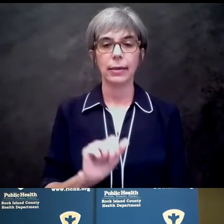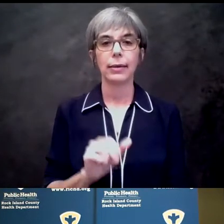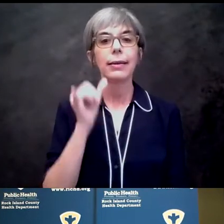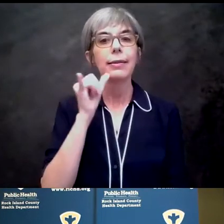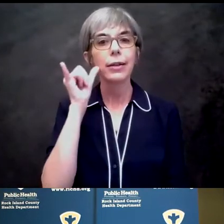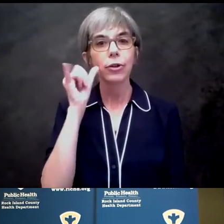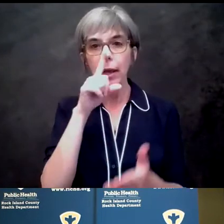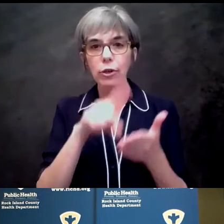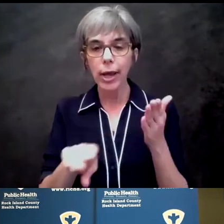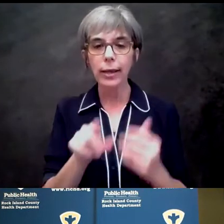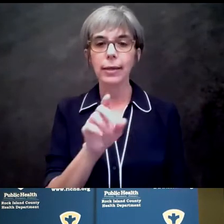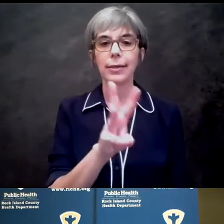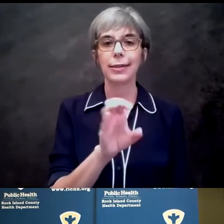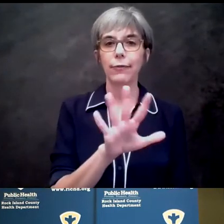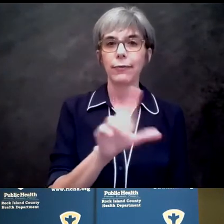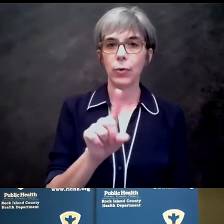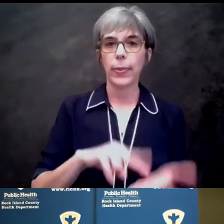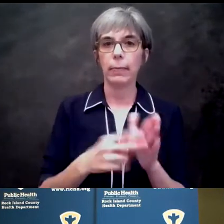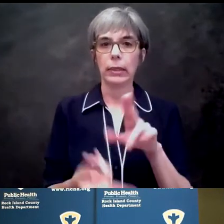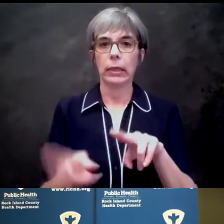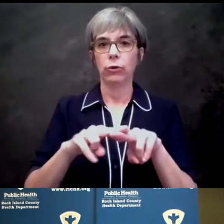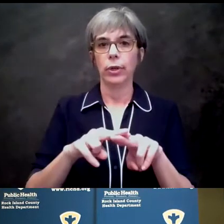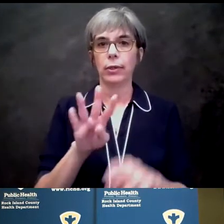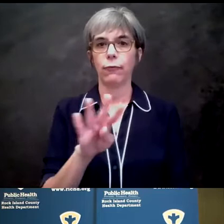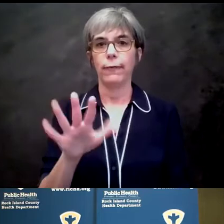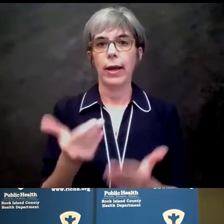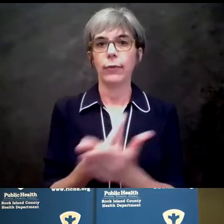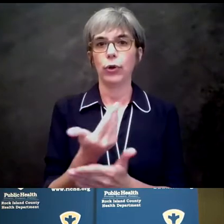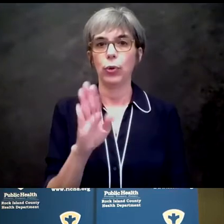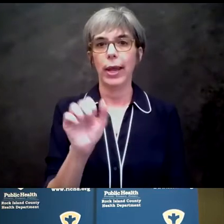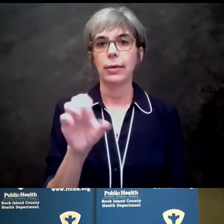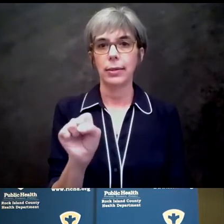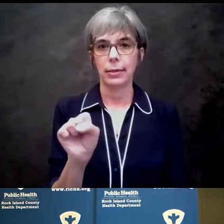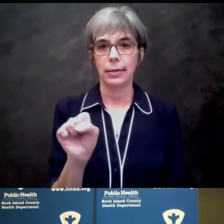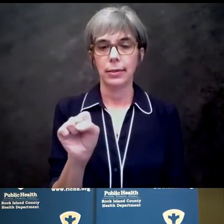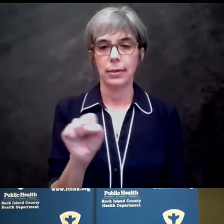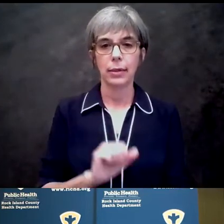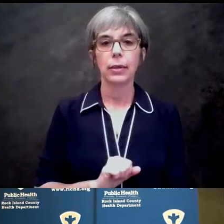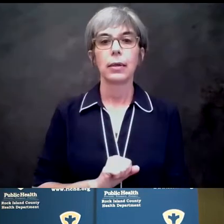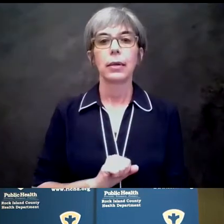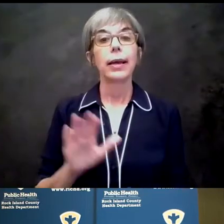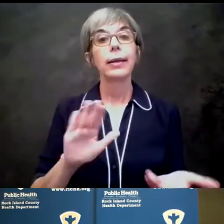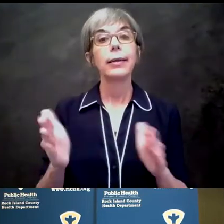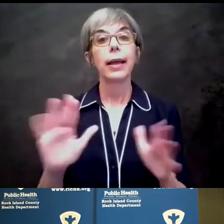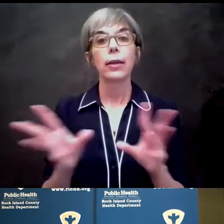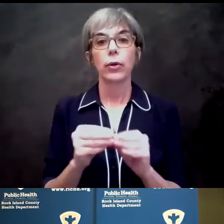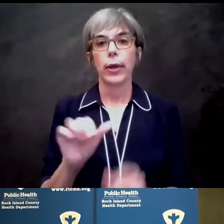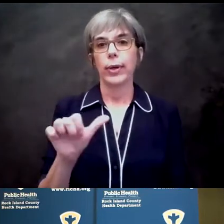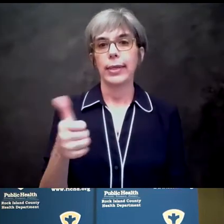was 651. That's an increase of 45 cases. We remain at 10 deaths in Scott